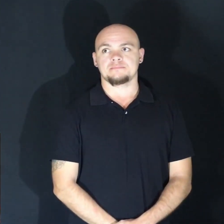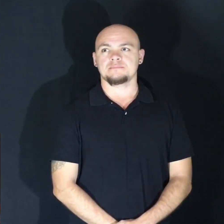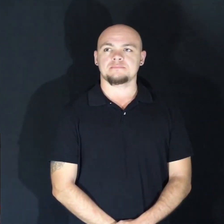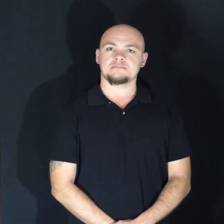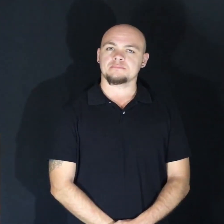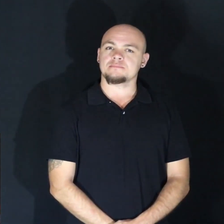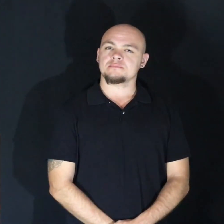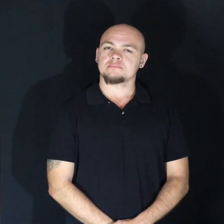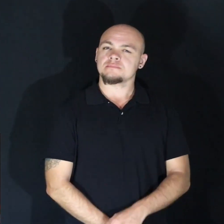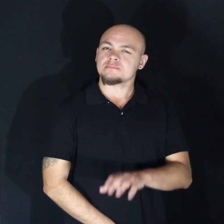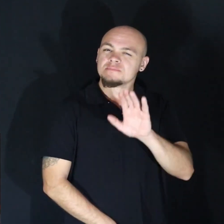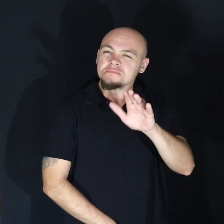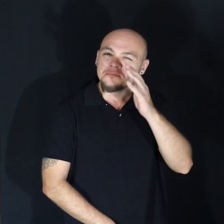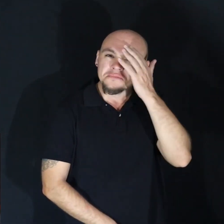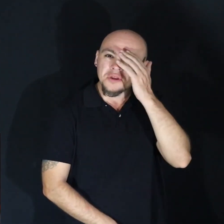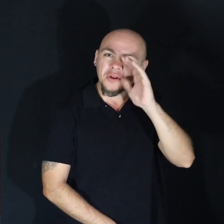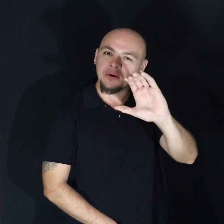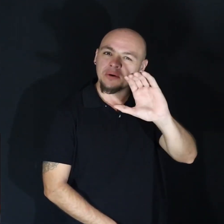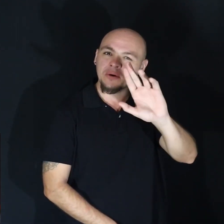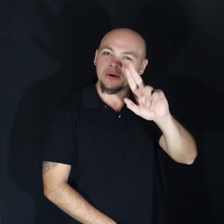Have you ever heard of Cupid?